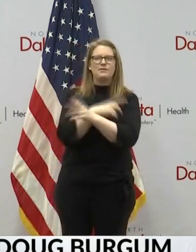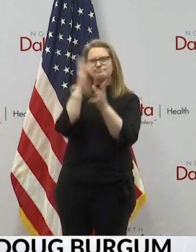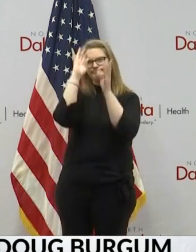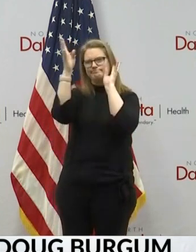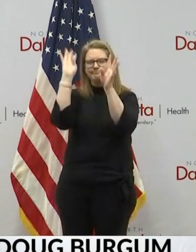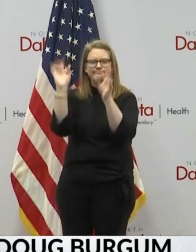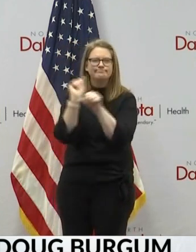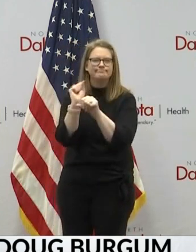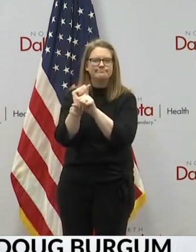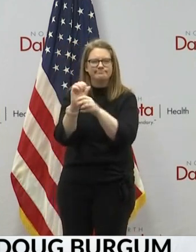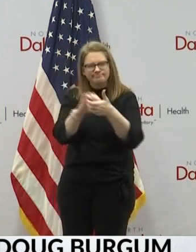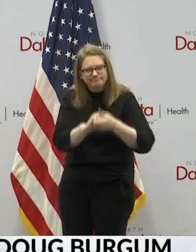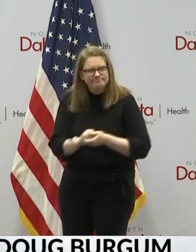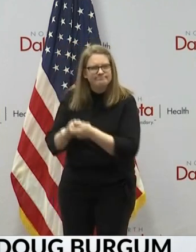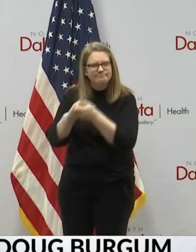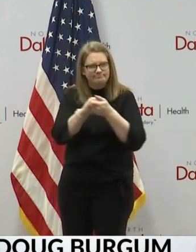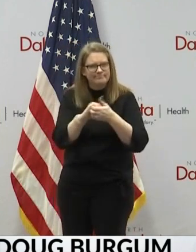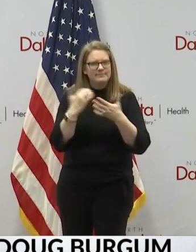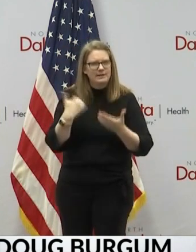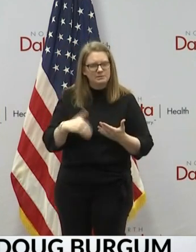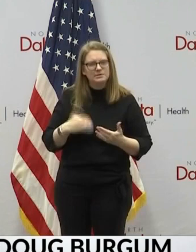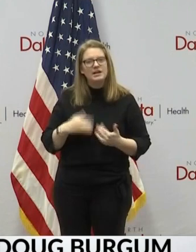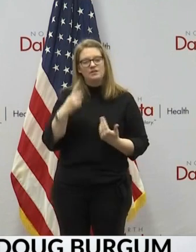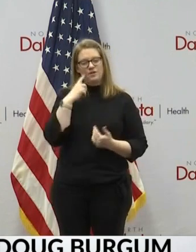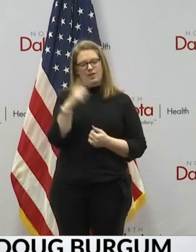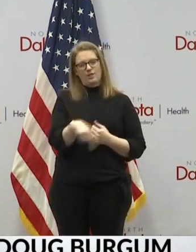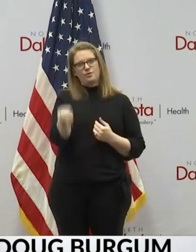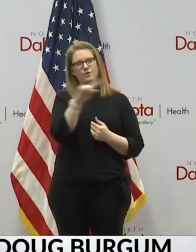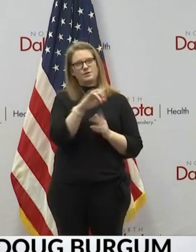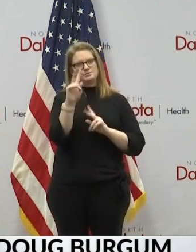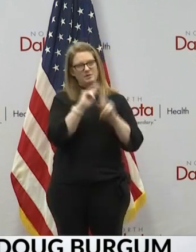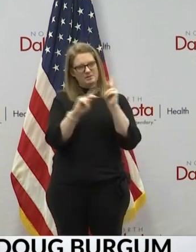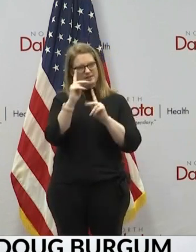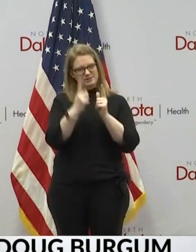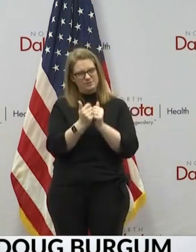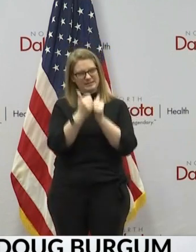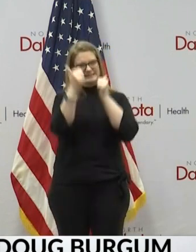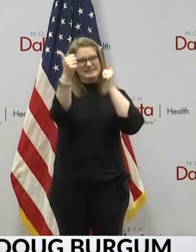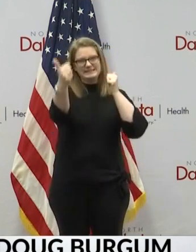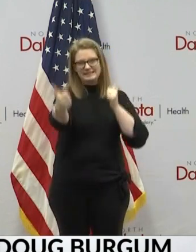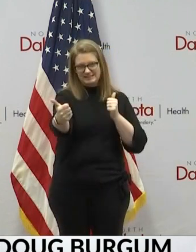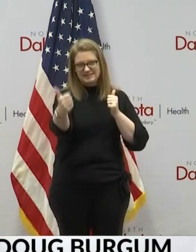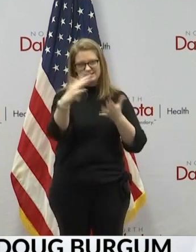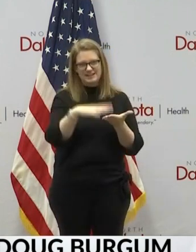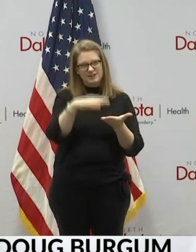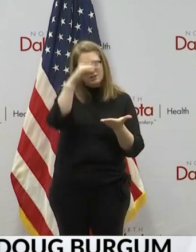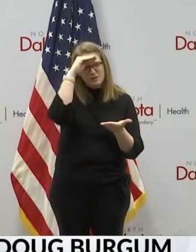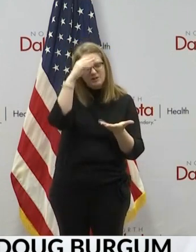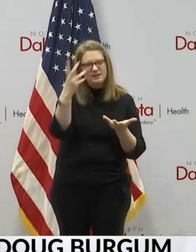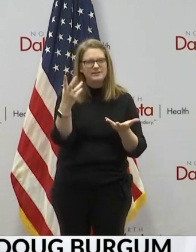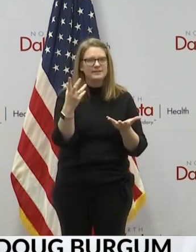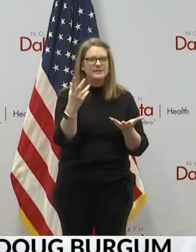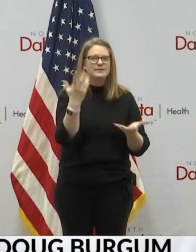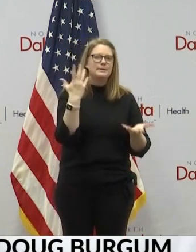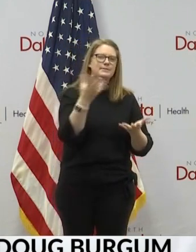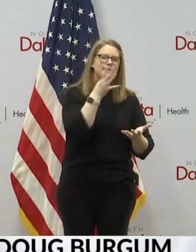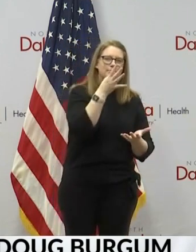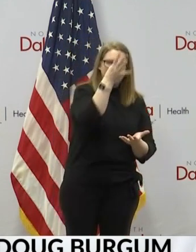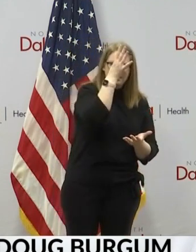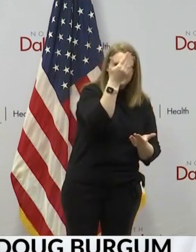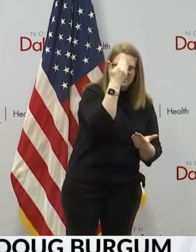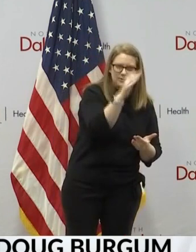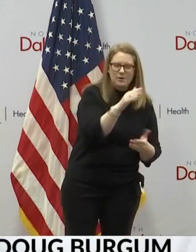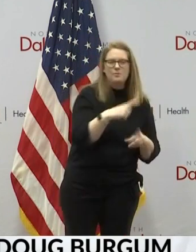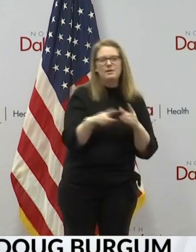and collaboration. And of course, for those folks that are doing distance learning, maybe the parents don't know, I'm sure the students do, but